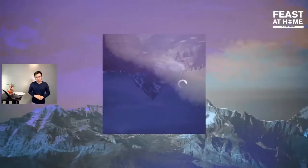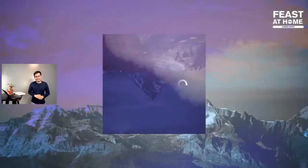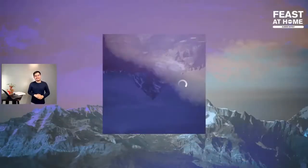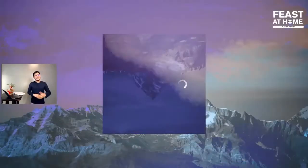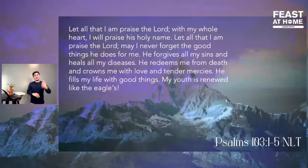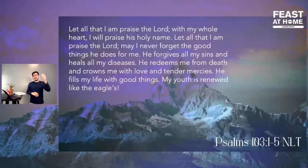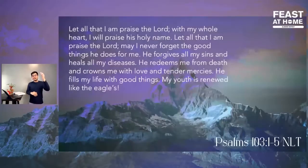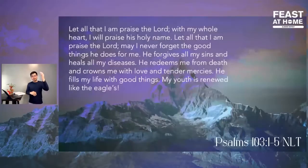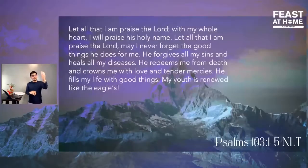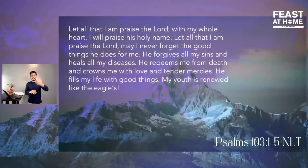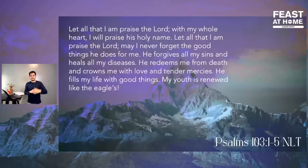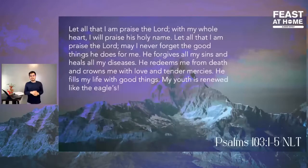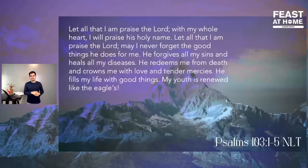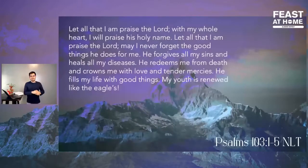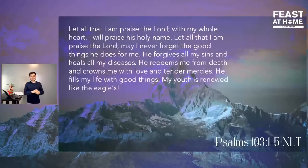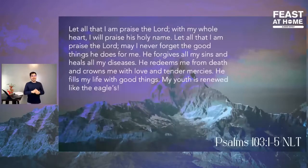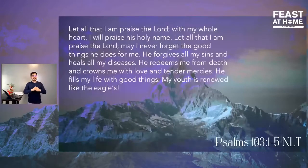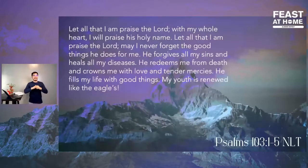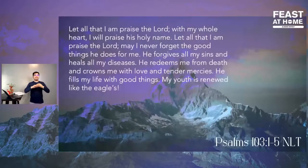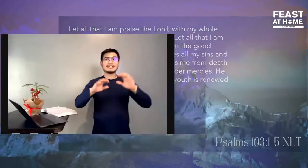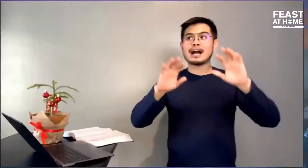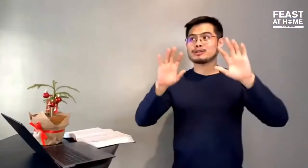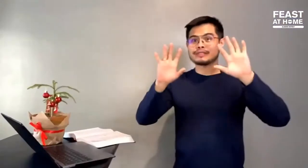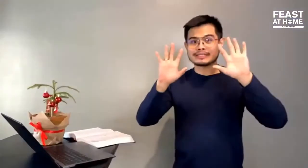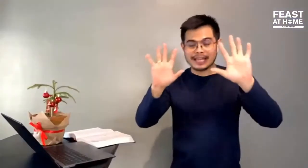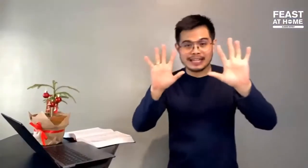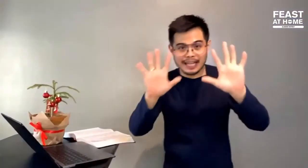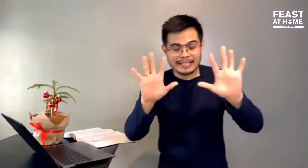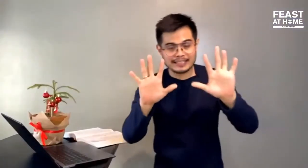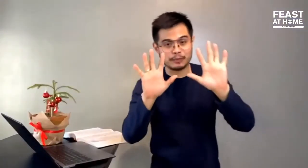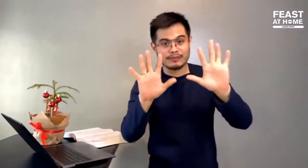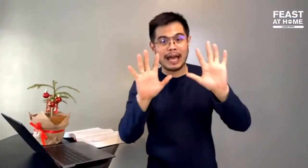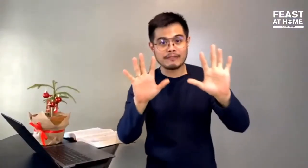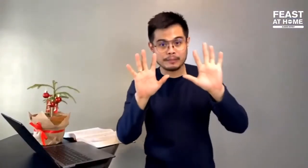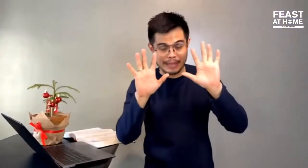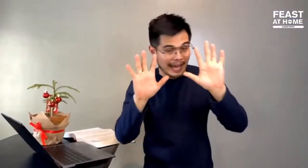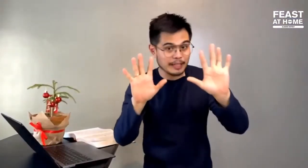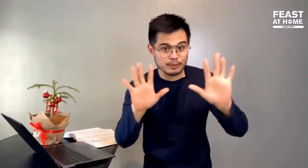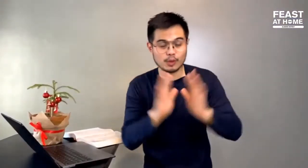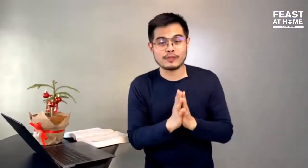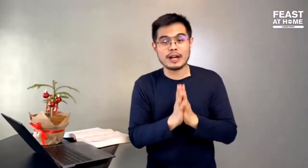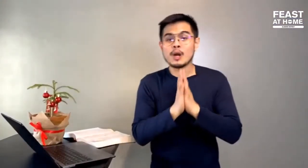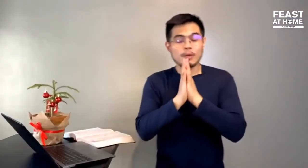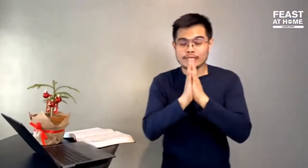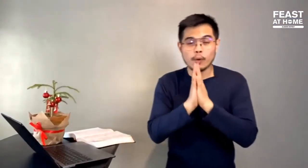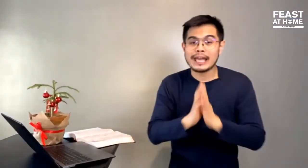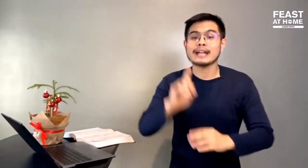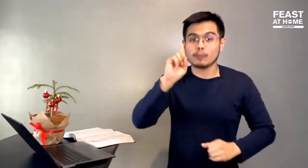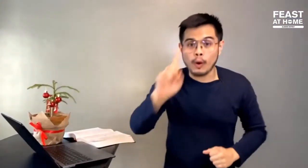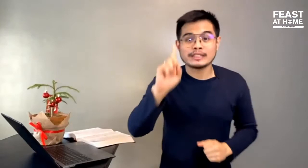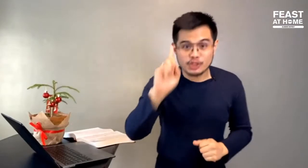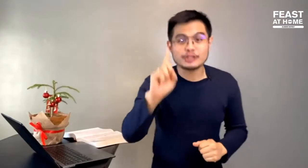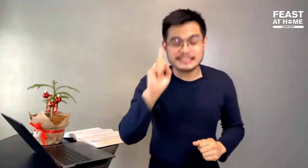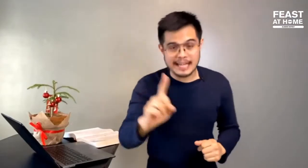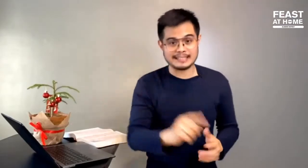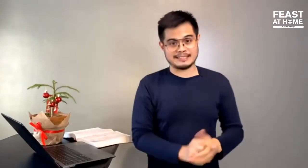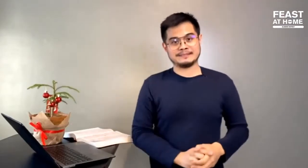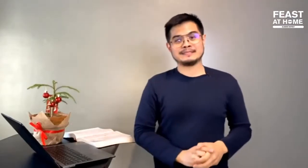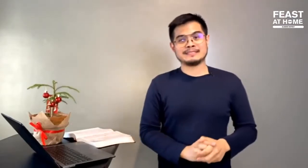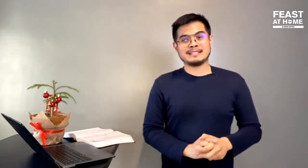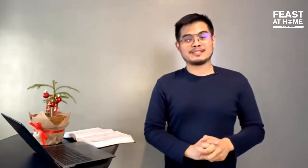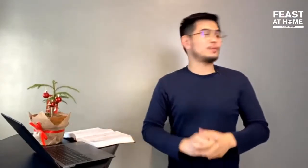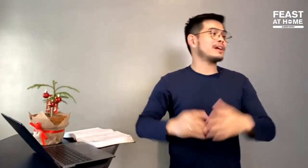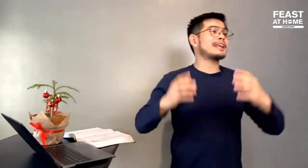to complain. No sleep, dahil I think out of the 10 nights that we've had him so far, we've only had one good